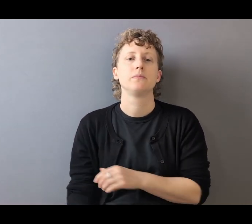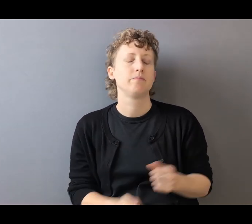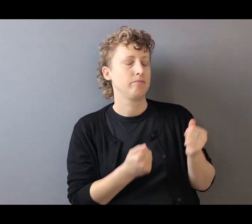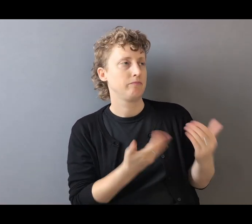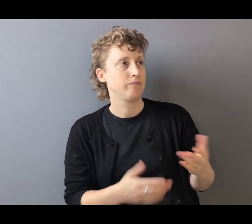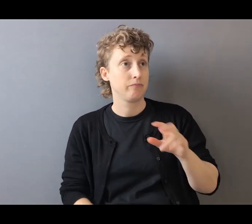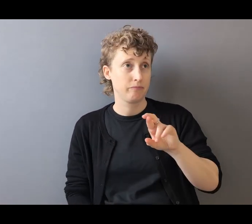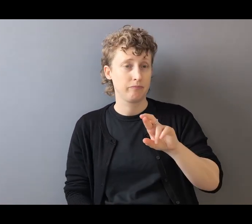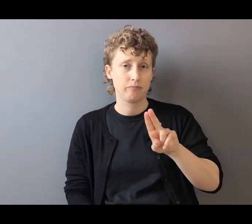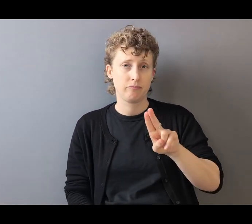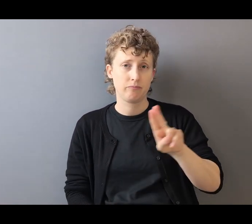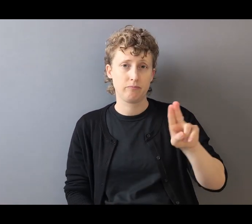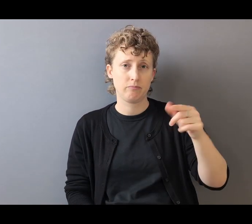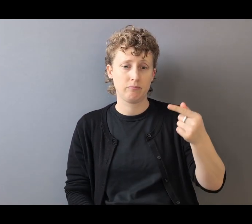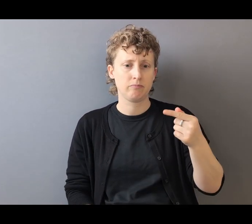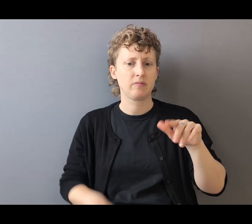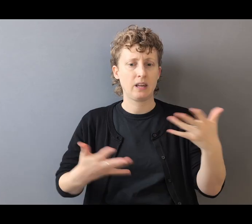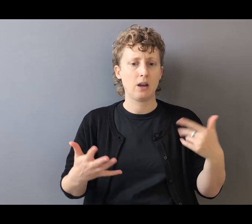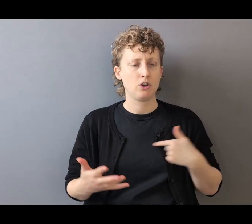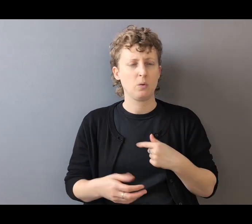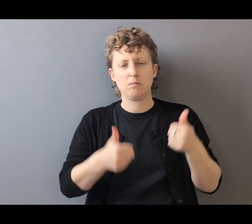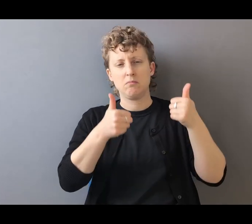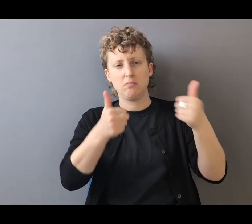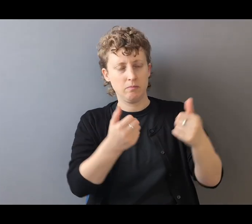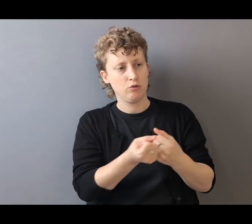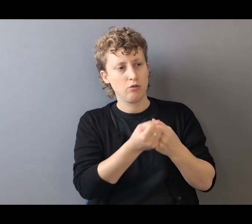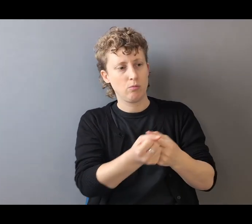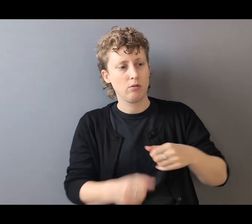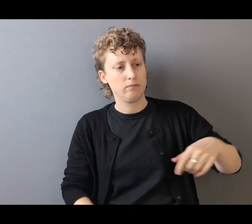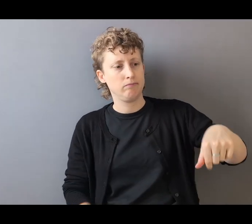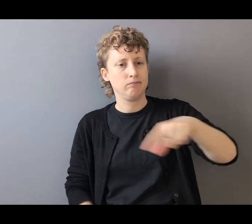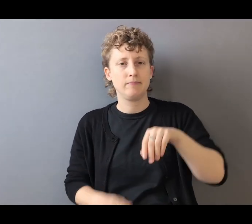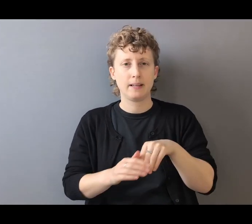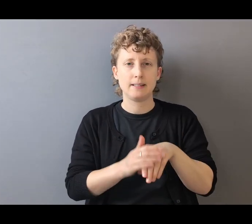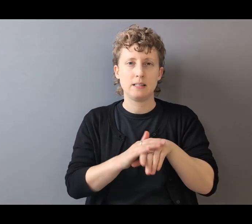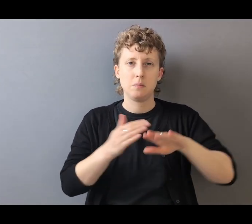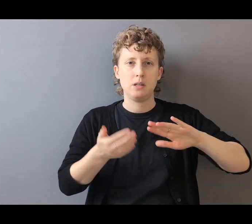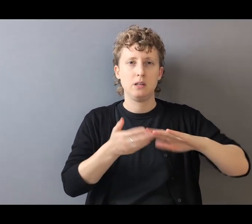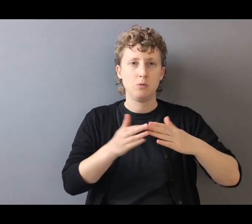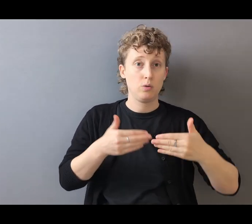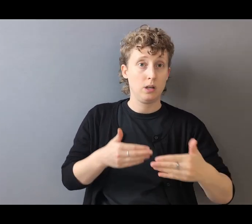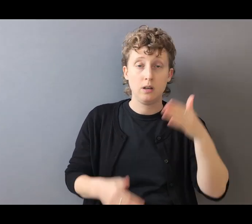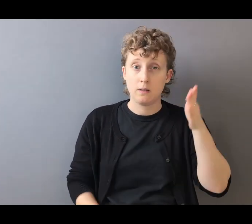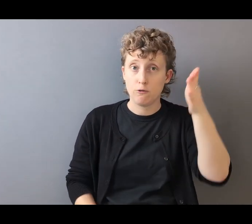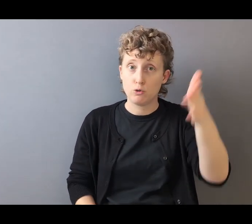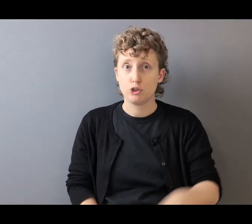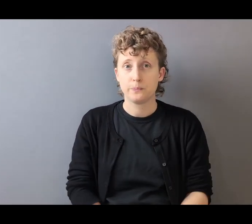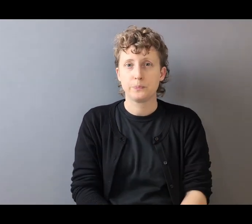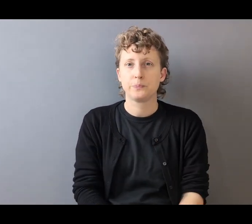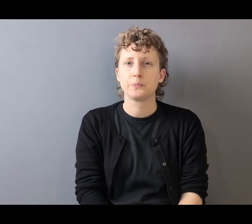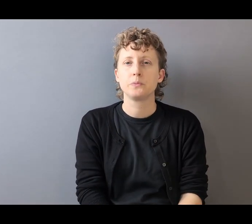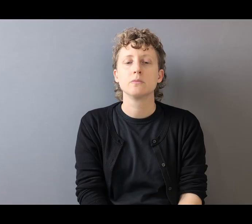How can we best support the accessibility community? What would you like us to focus on in the future, or concrete